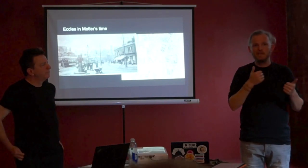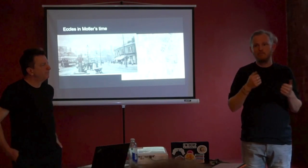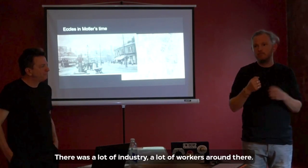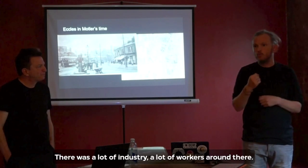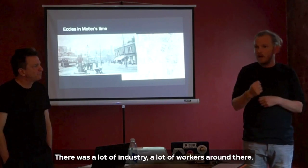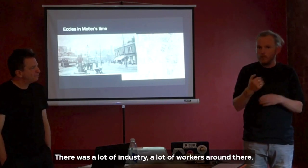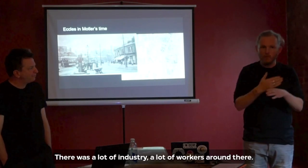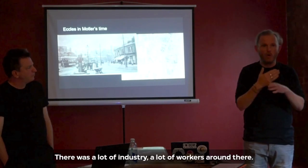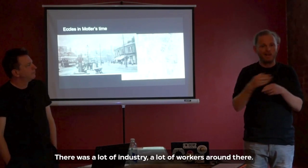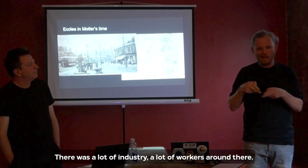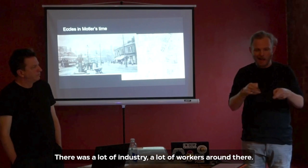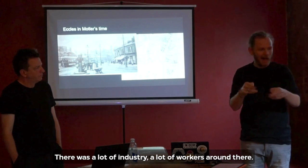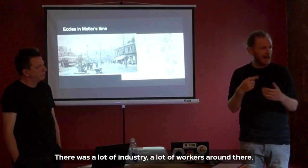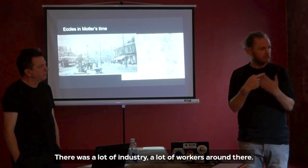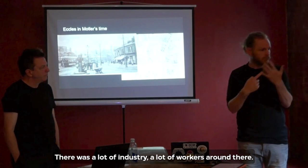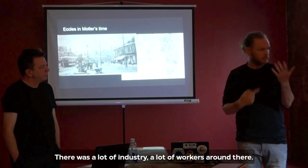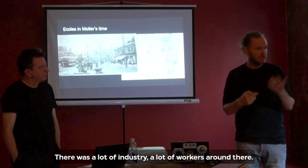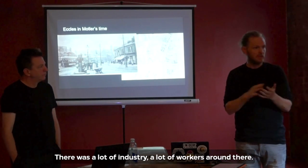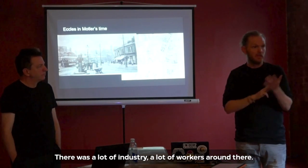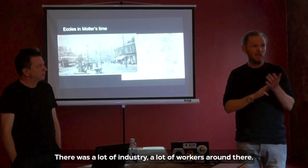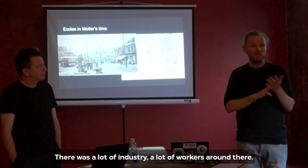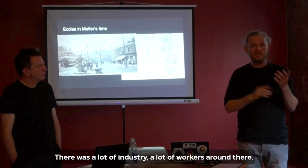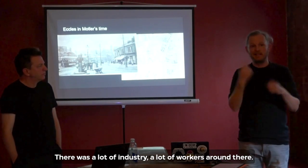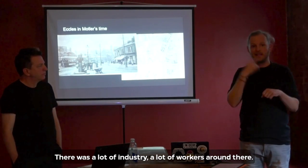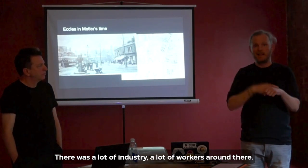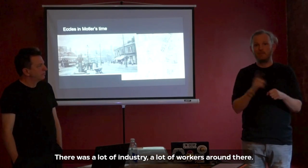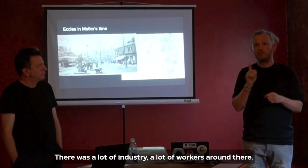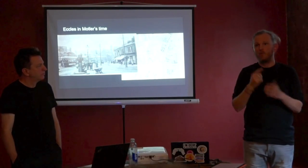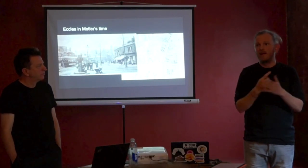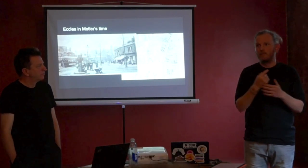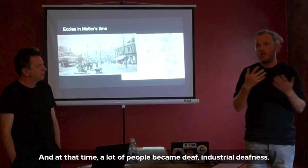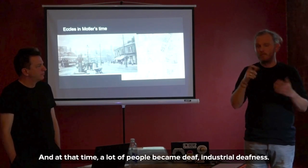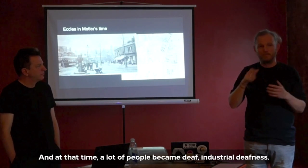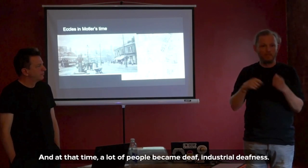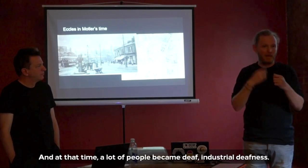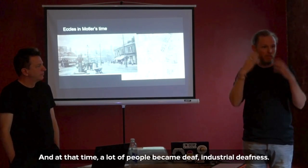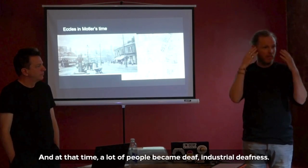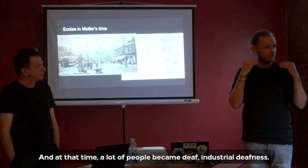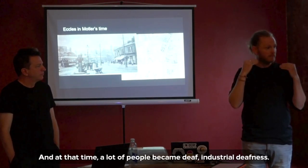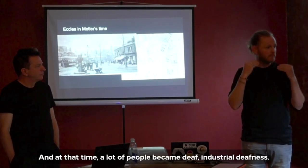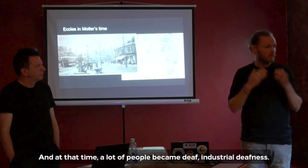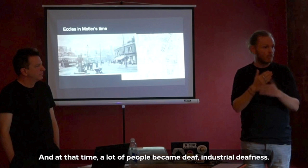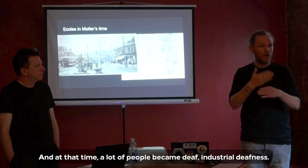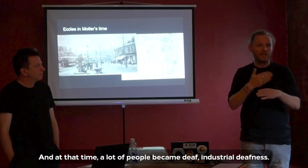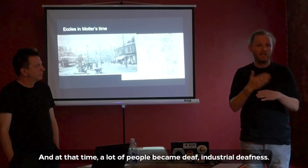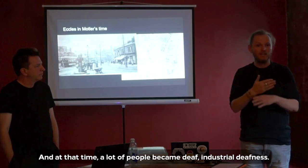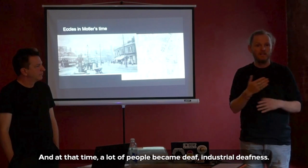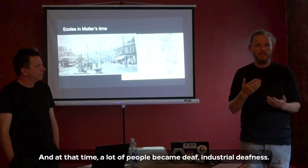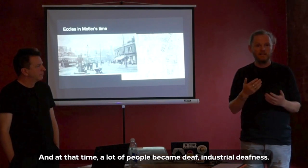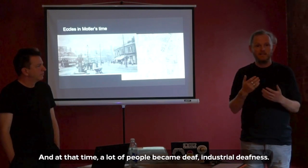There was a lot of industry, a lot of workers around there. And at that time, a lot of people became deaf because